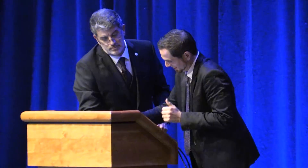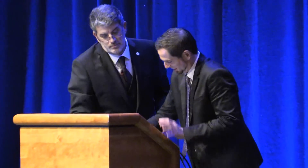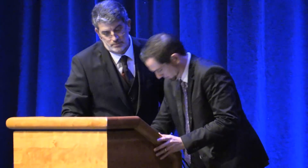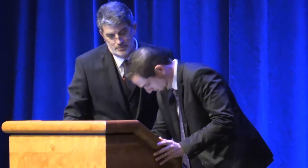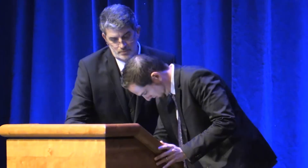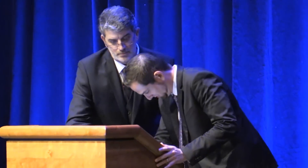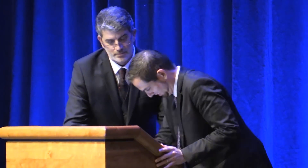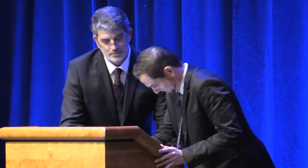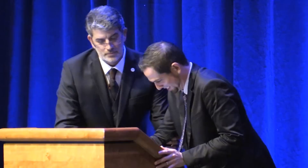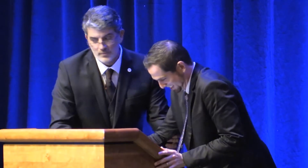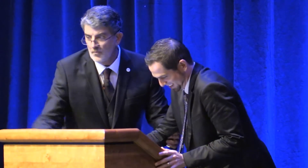All right, all right.